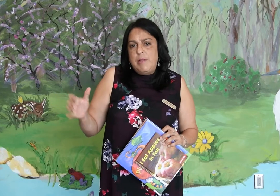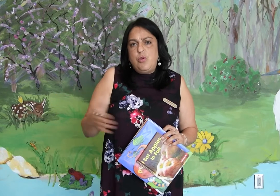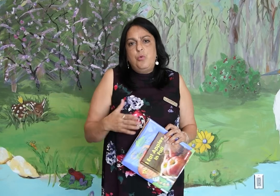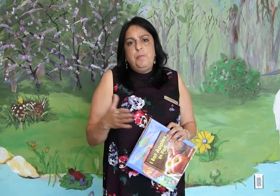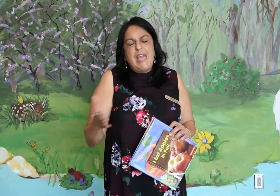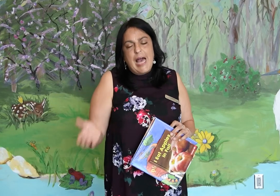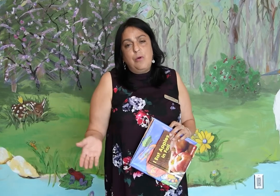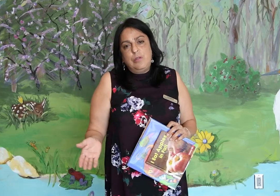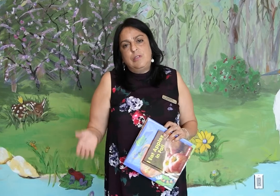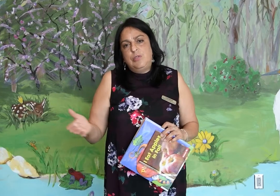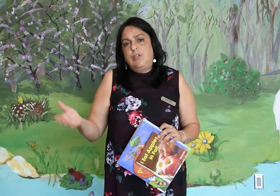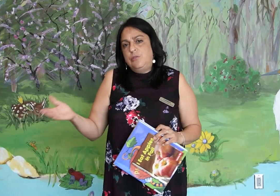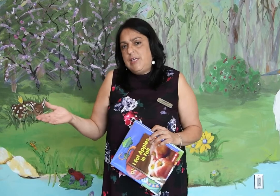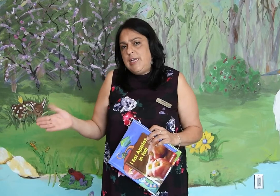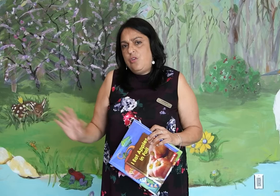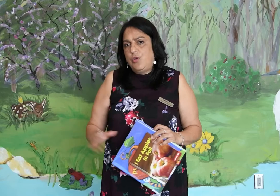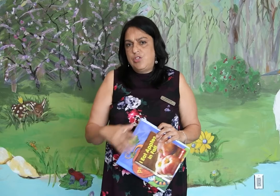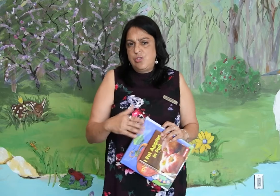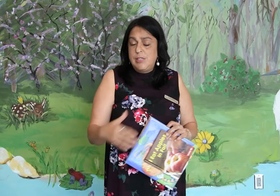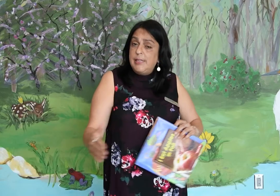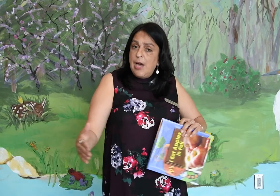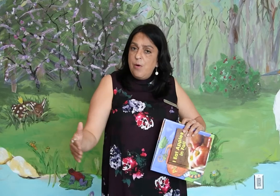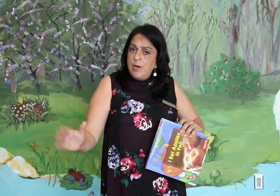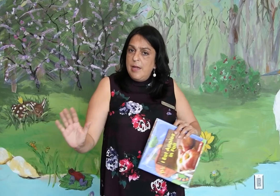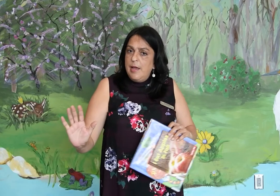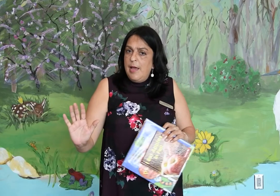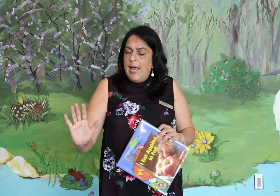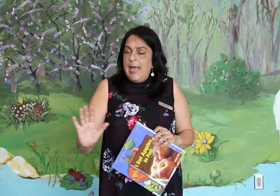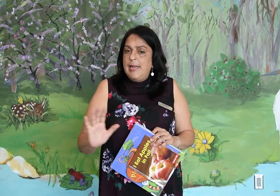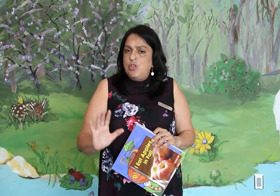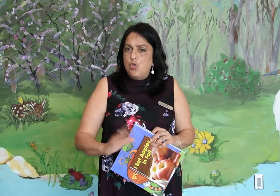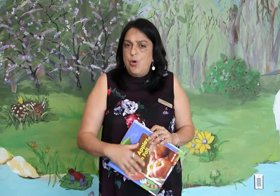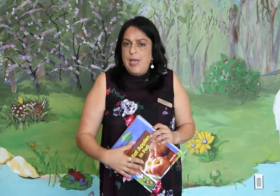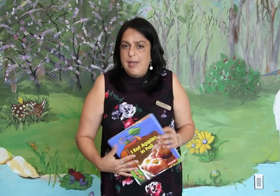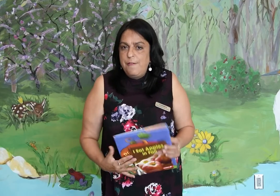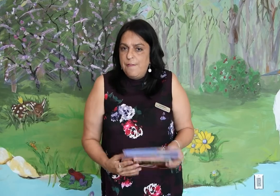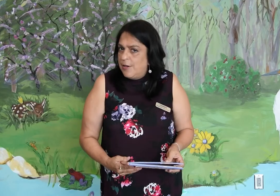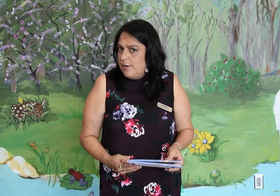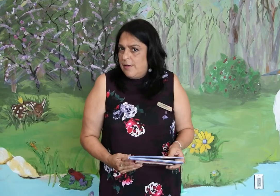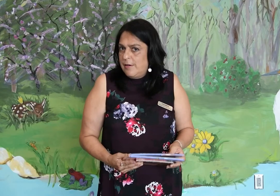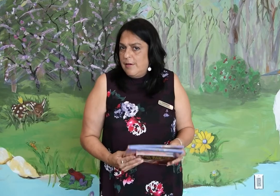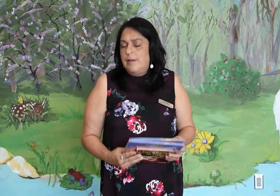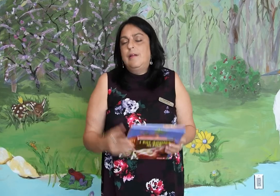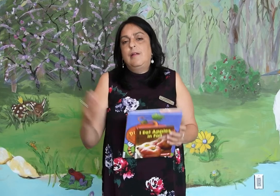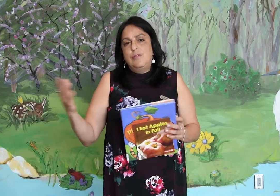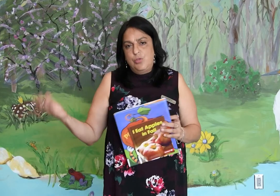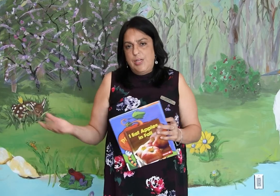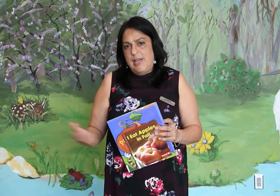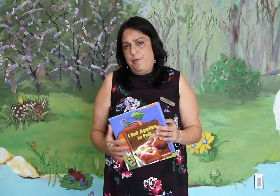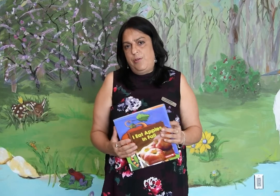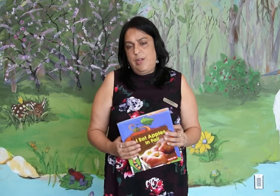you would be out trick-or-treating, you can just sit down and enjoy a fun story time with your little